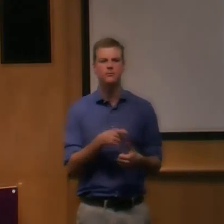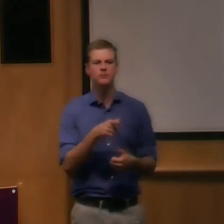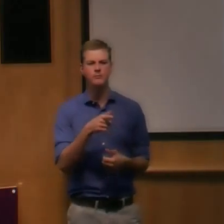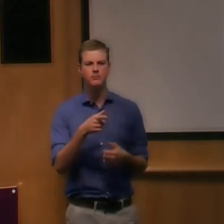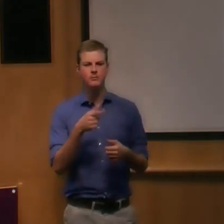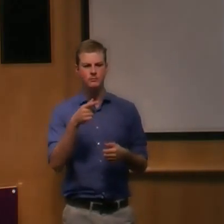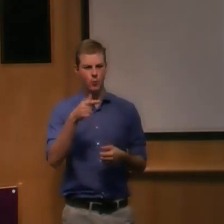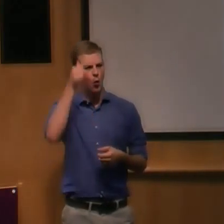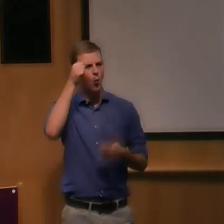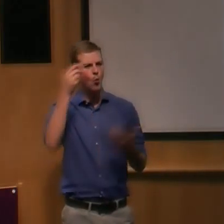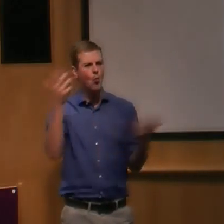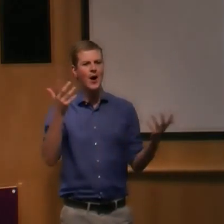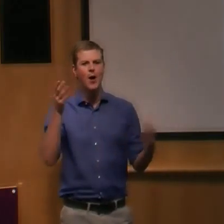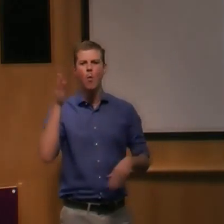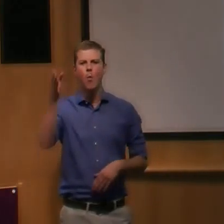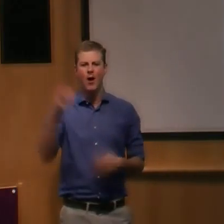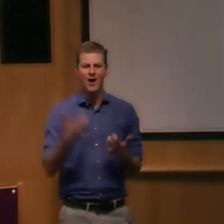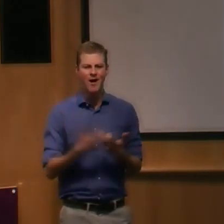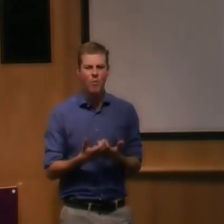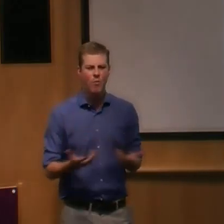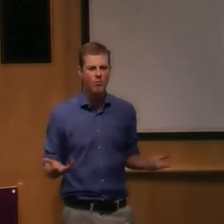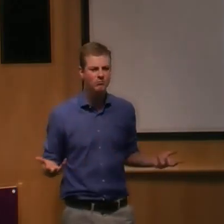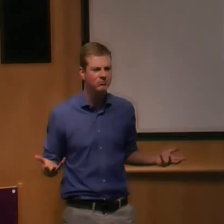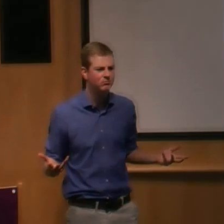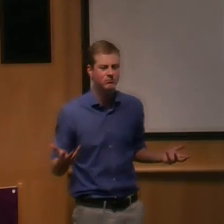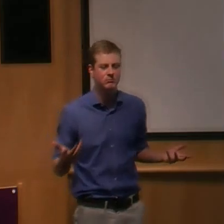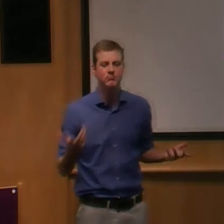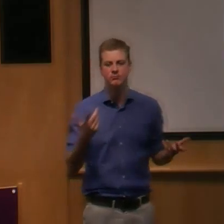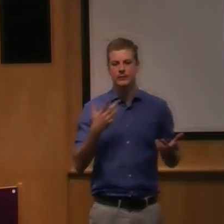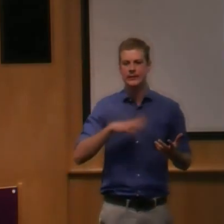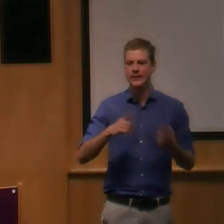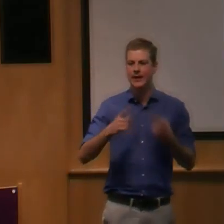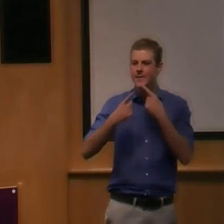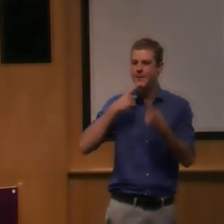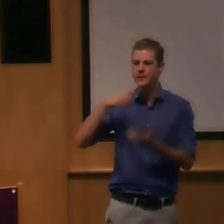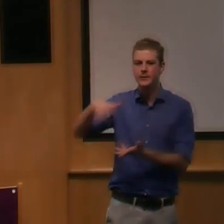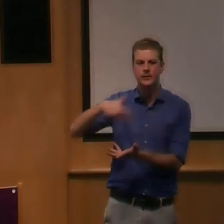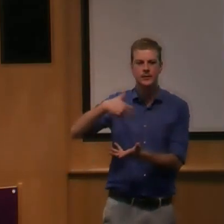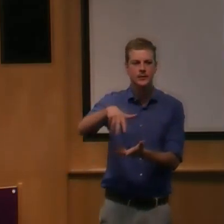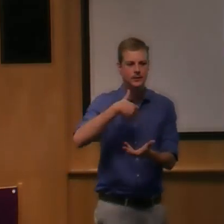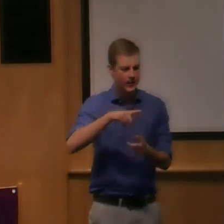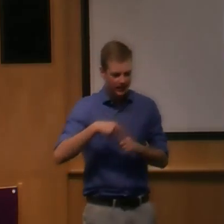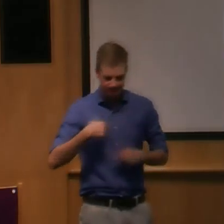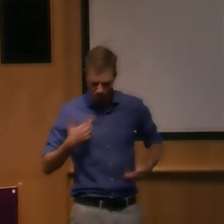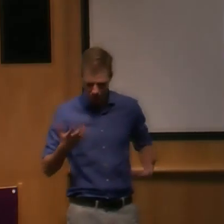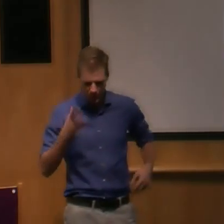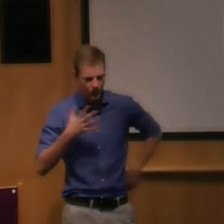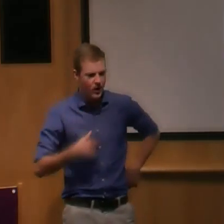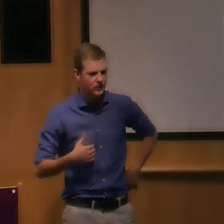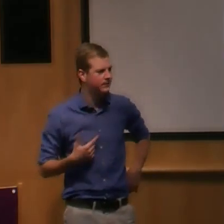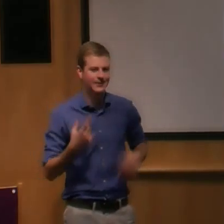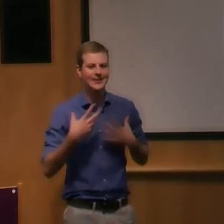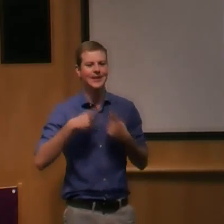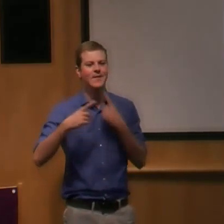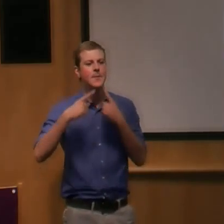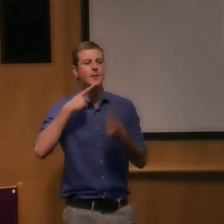walk as a travel, but we need to know where we want to go to know how to get there. We need to